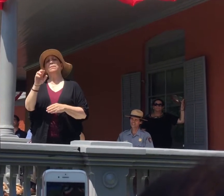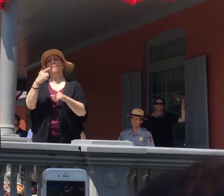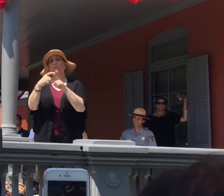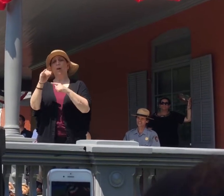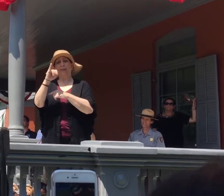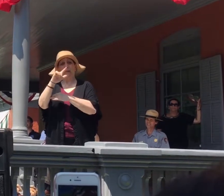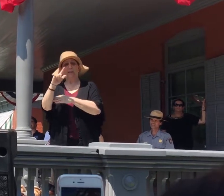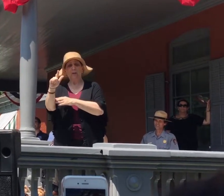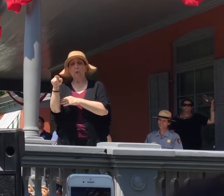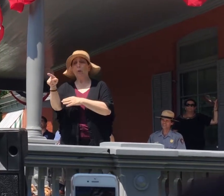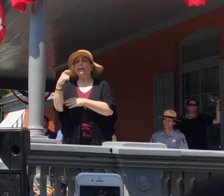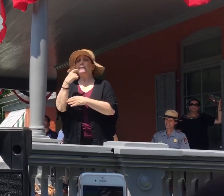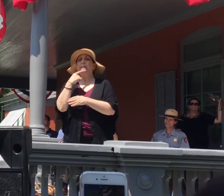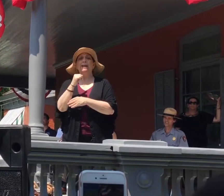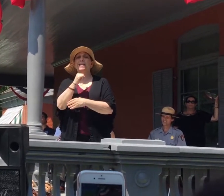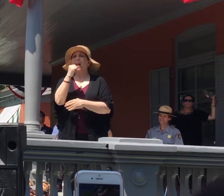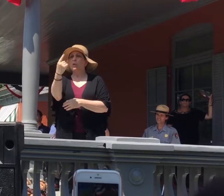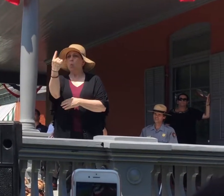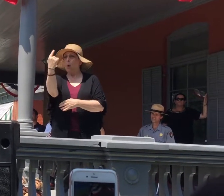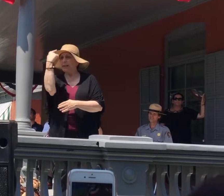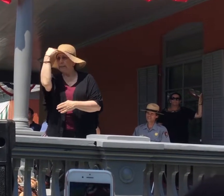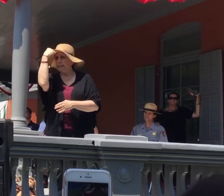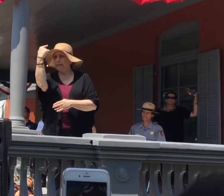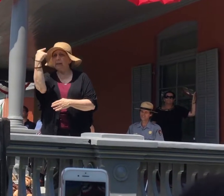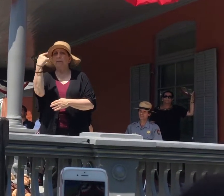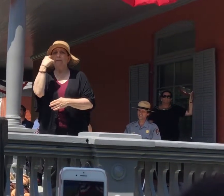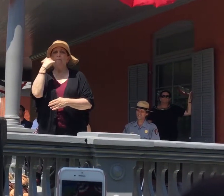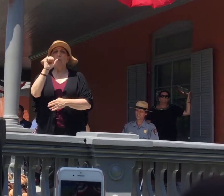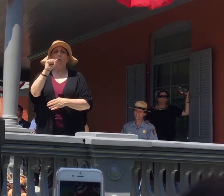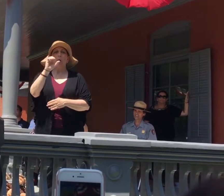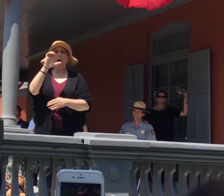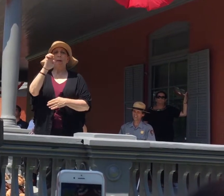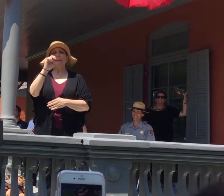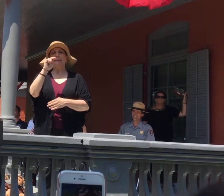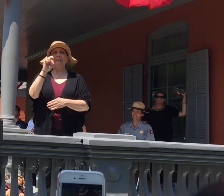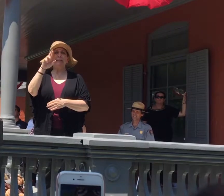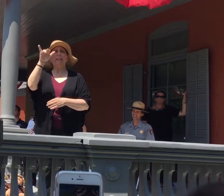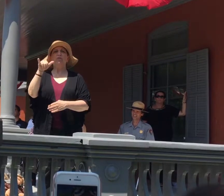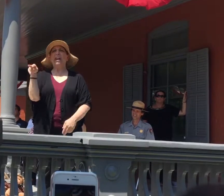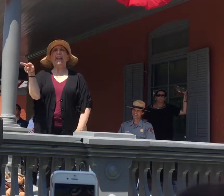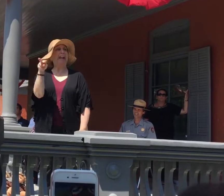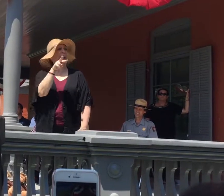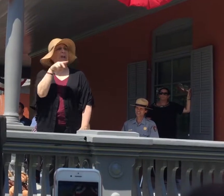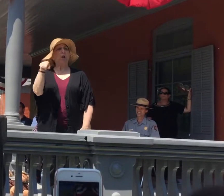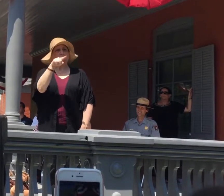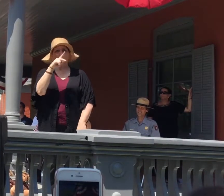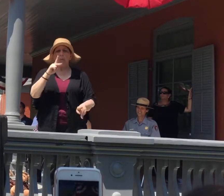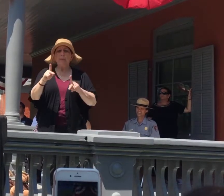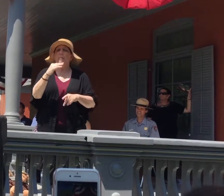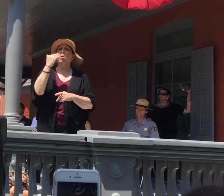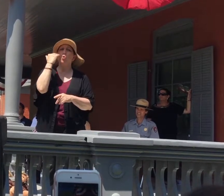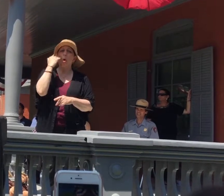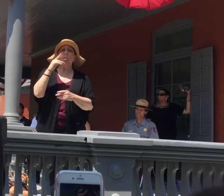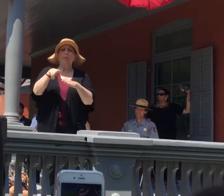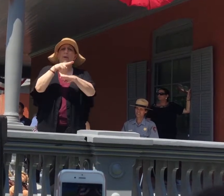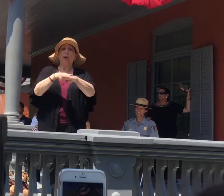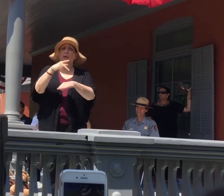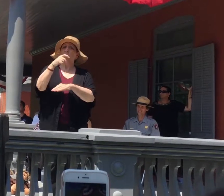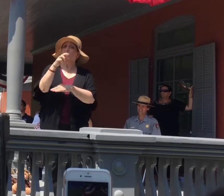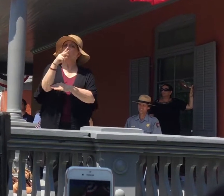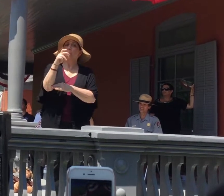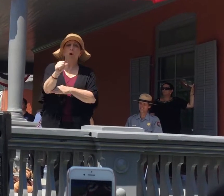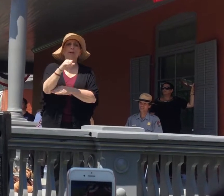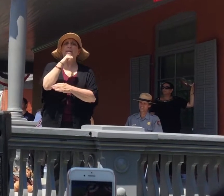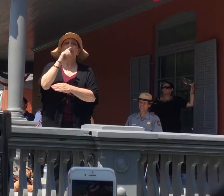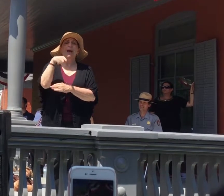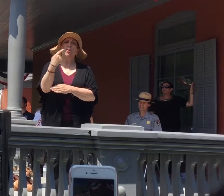Illinois, who had famously said, "Not one cent for scenery." You good people know that the national parks